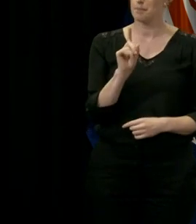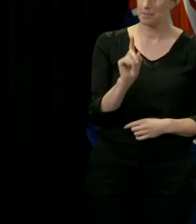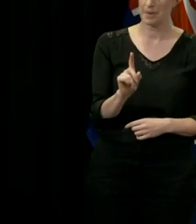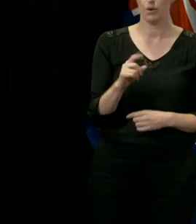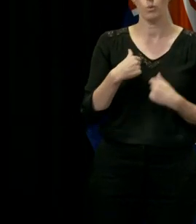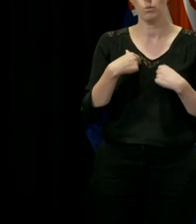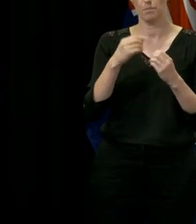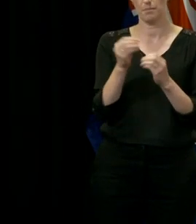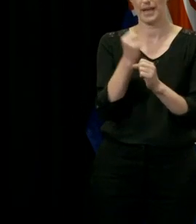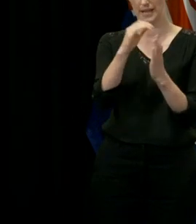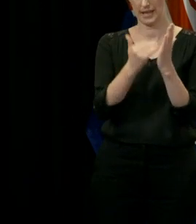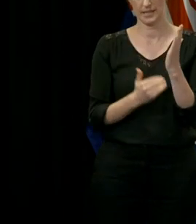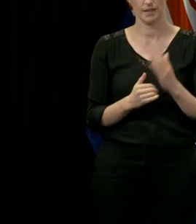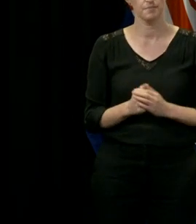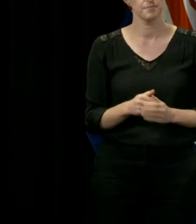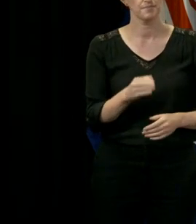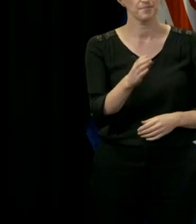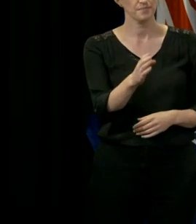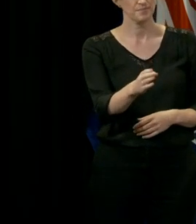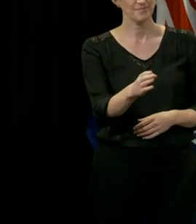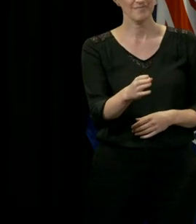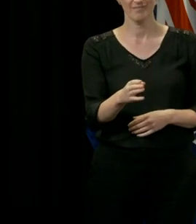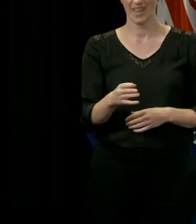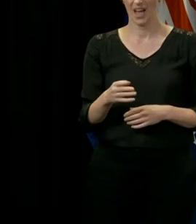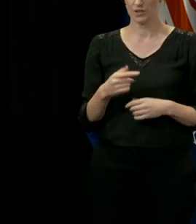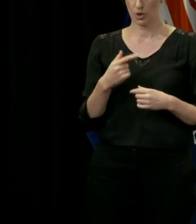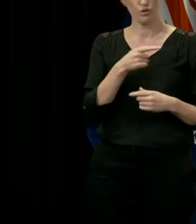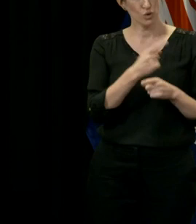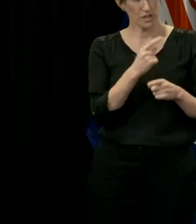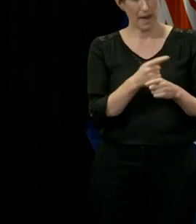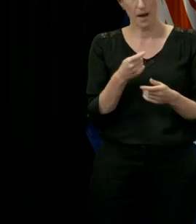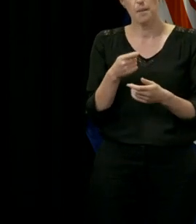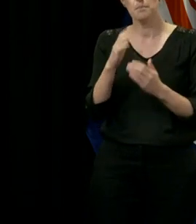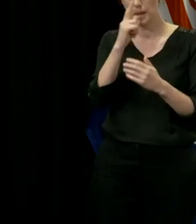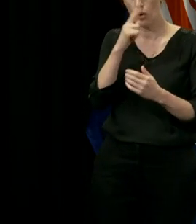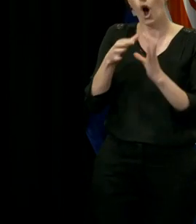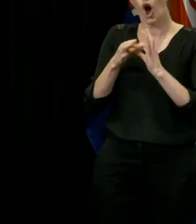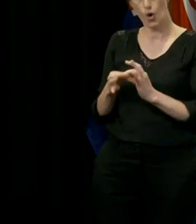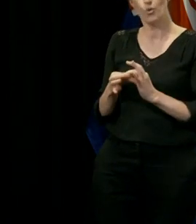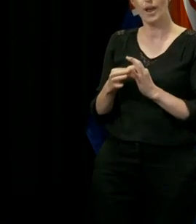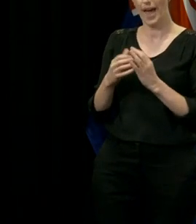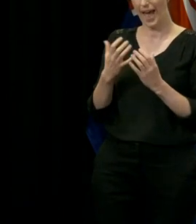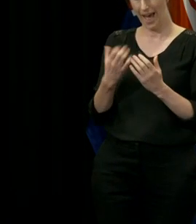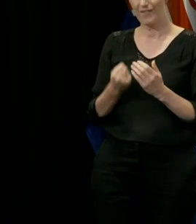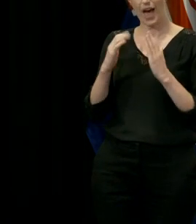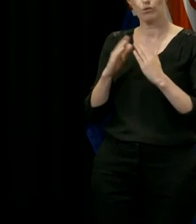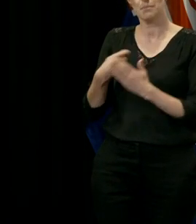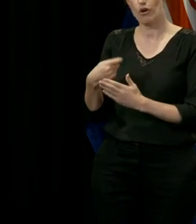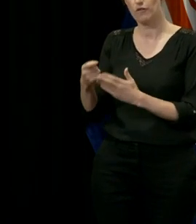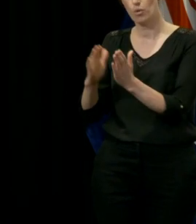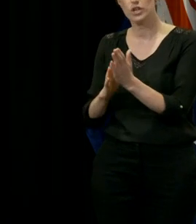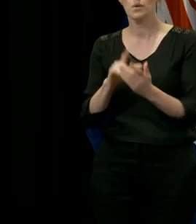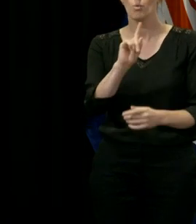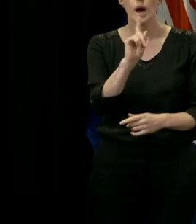What about renters? They're really, really worried about not being able to pay the rent. Yeah, look, and that's one of the reasons why the wage subsidy scheme has